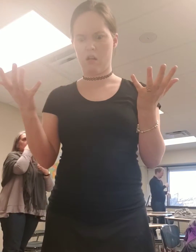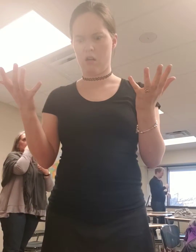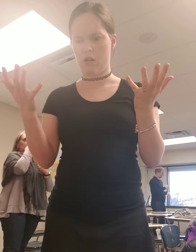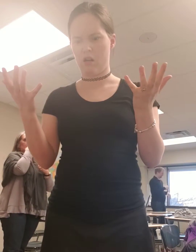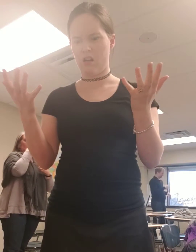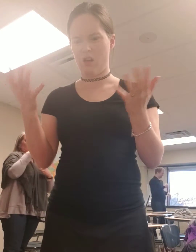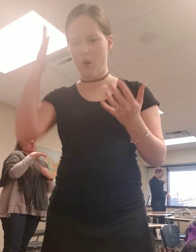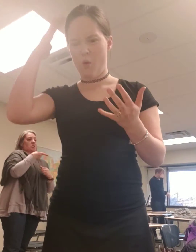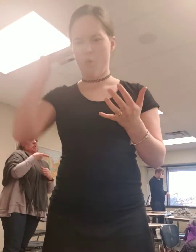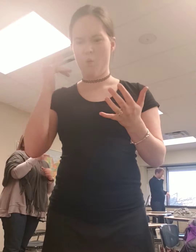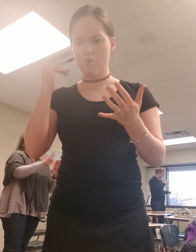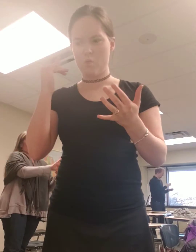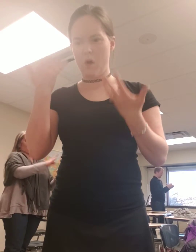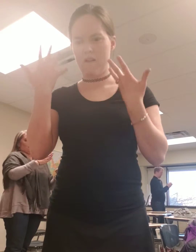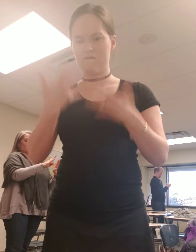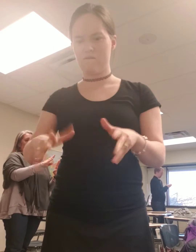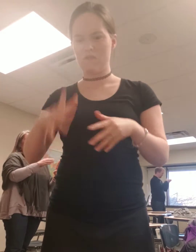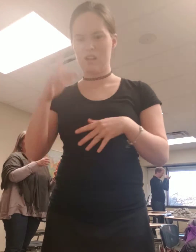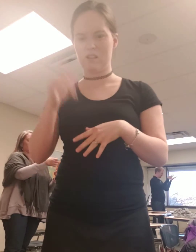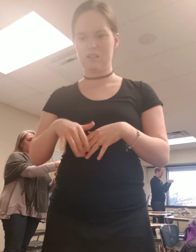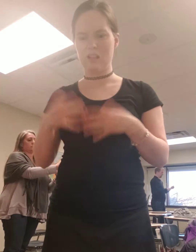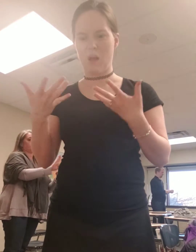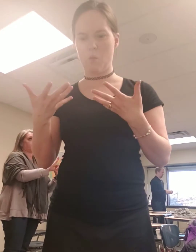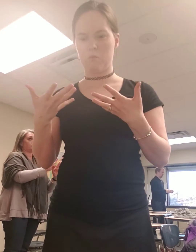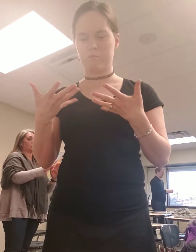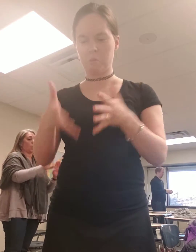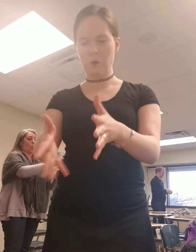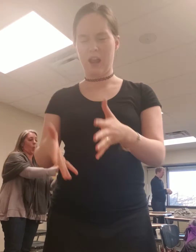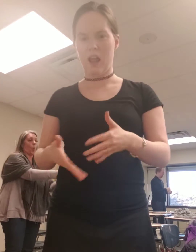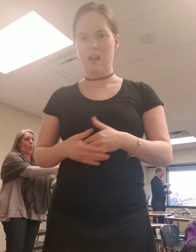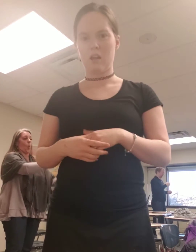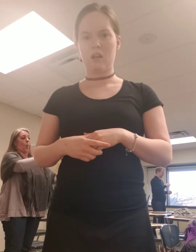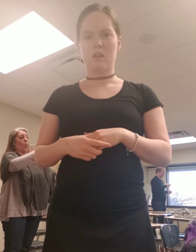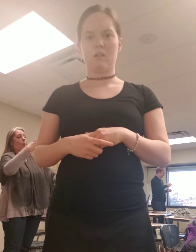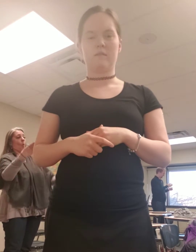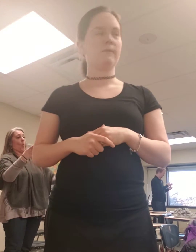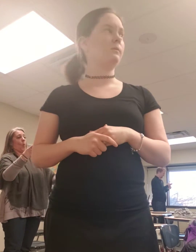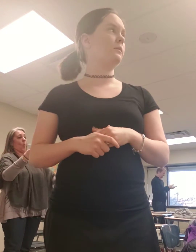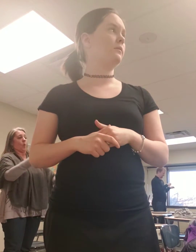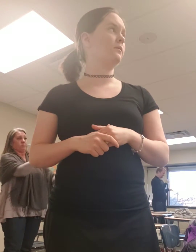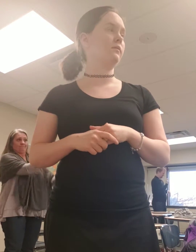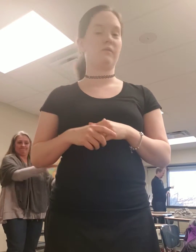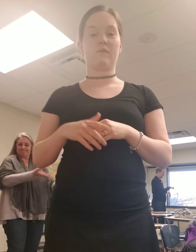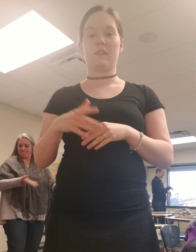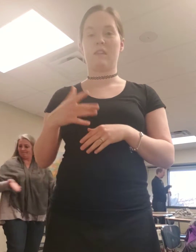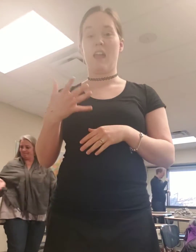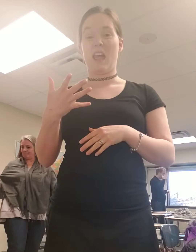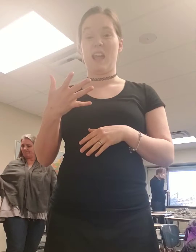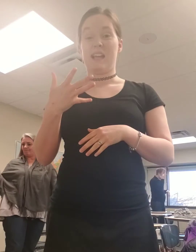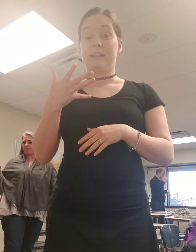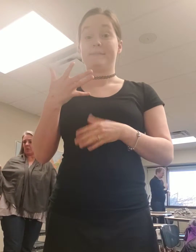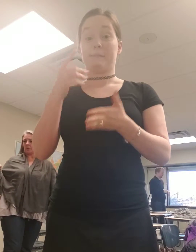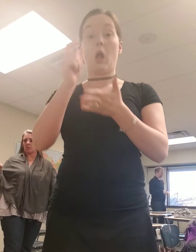do that to you? Camo. He wanted to make us think of an inference. He wanted to make you